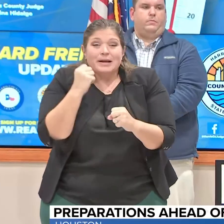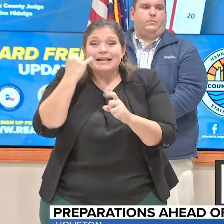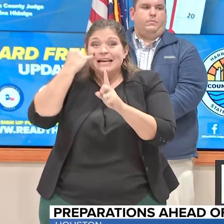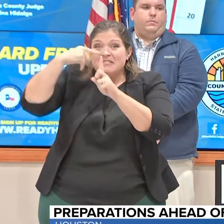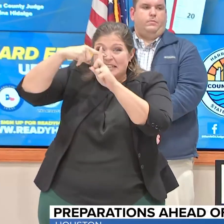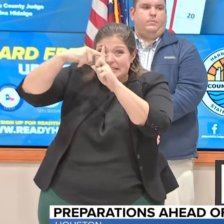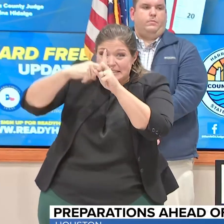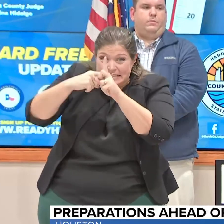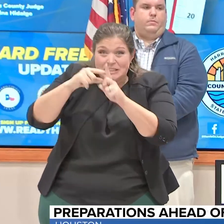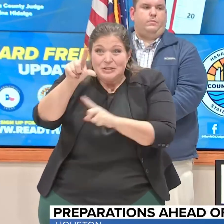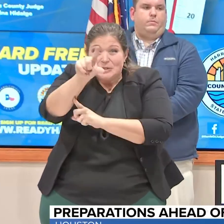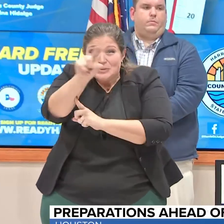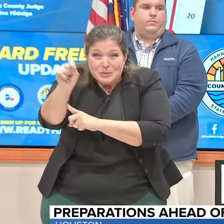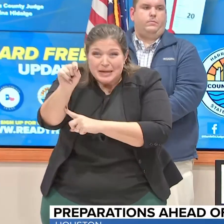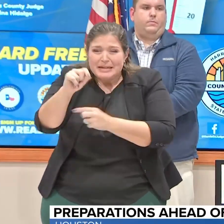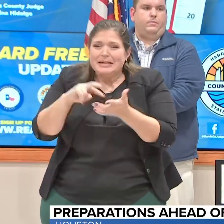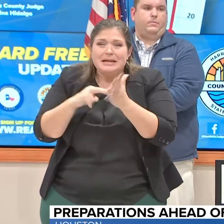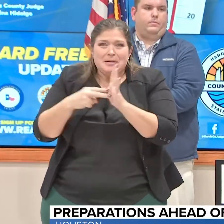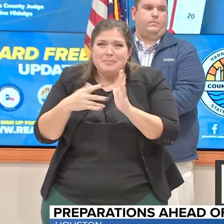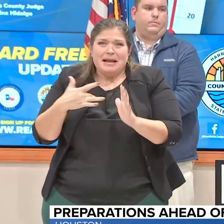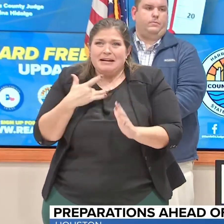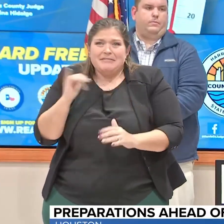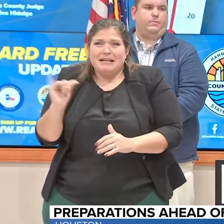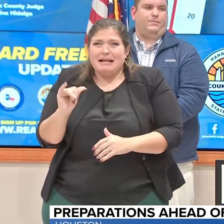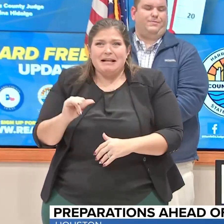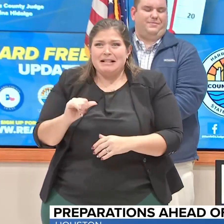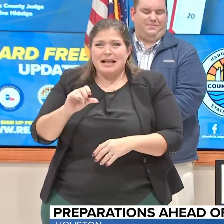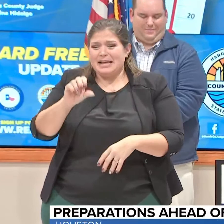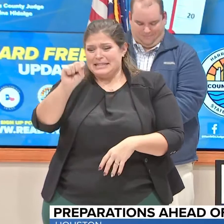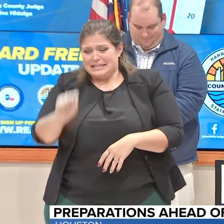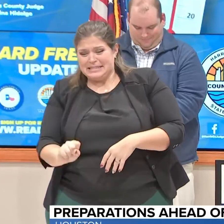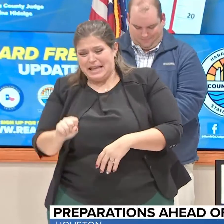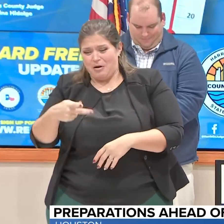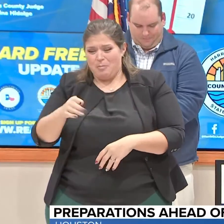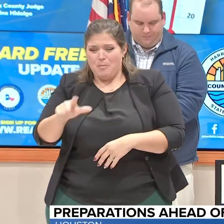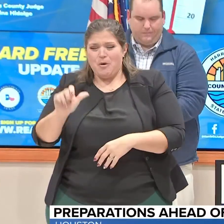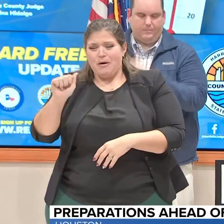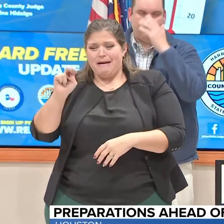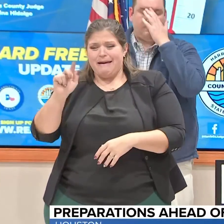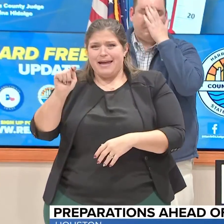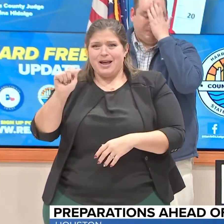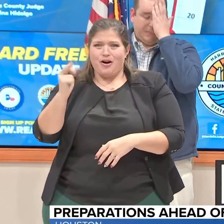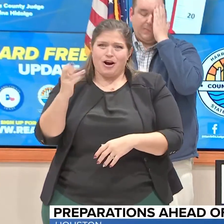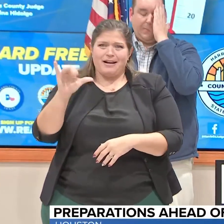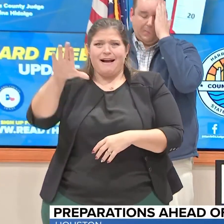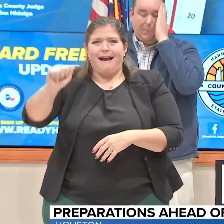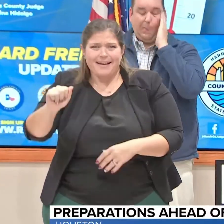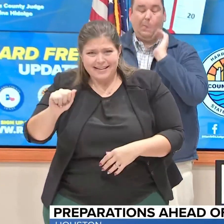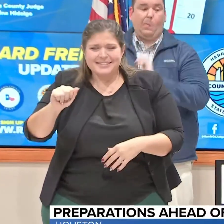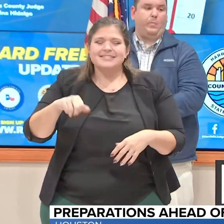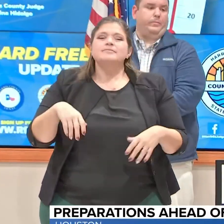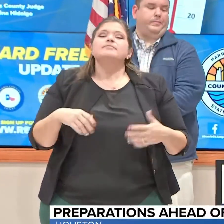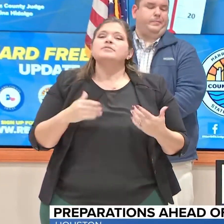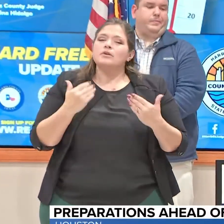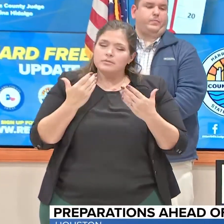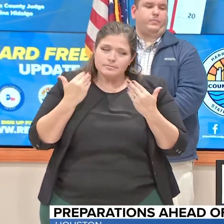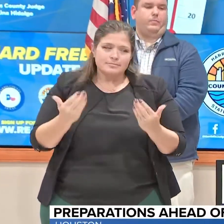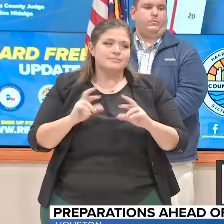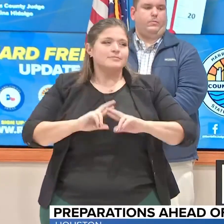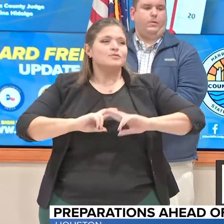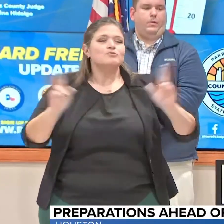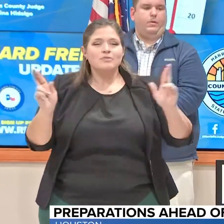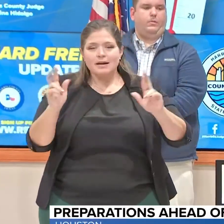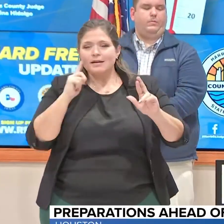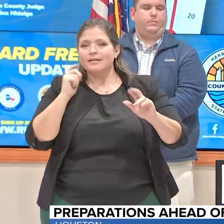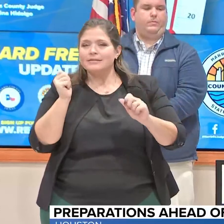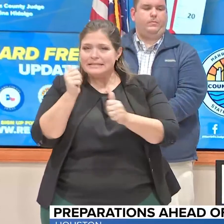20, it's Antarctica. Okay? So let's just prepare. And if we do that, we'll